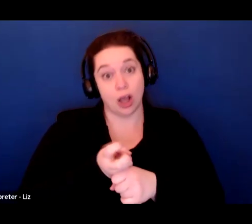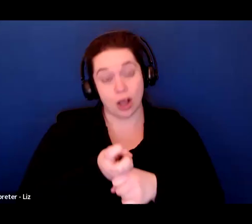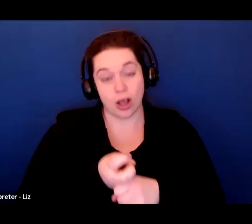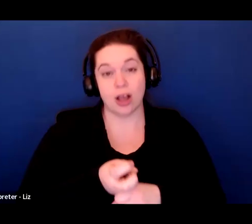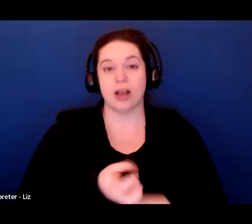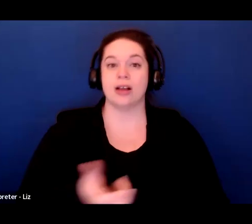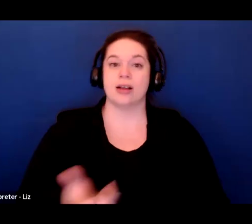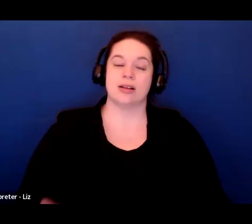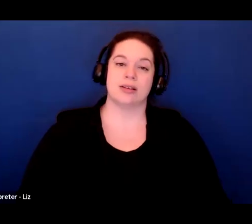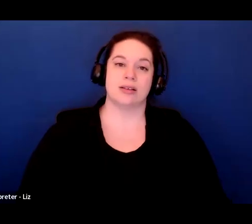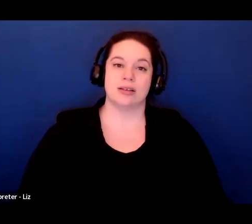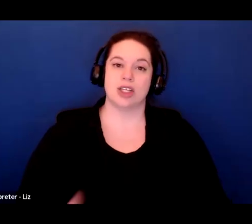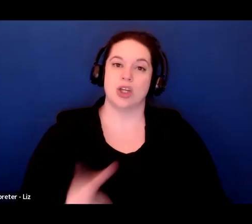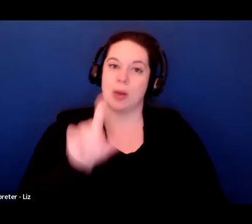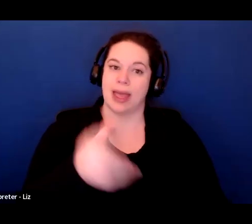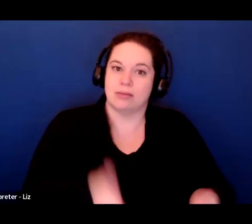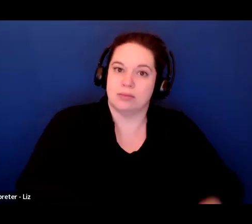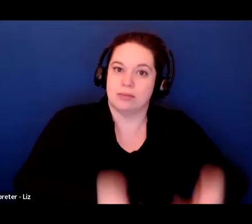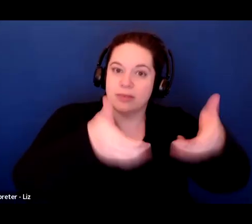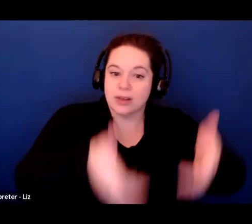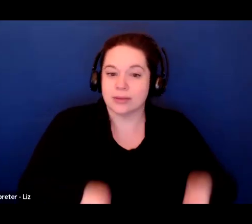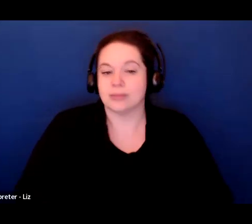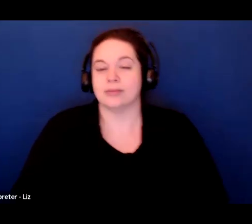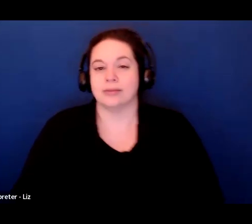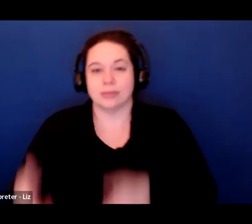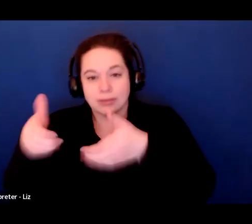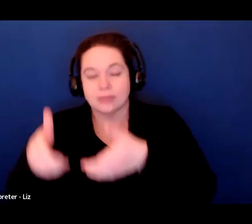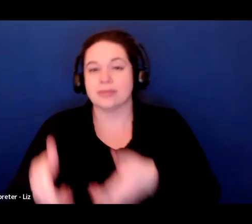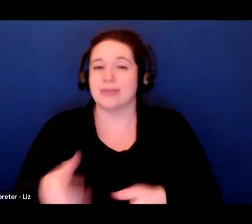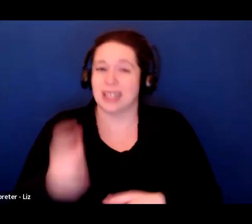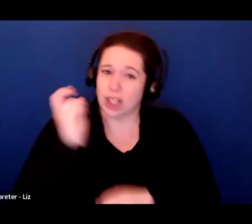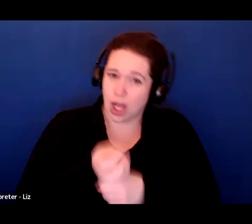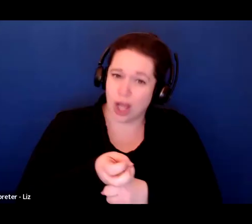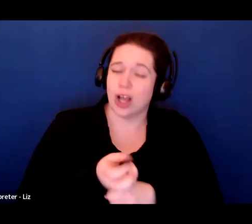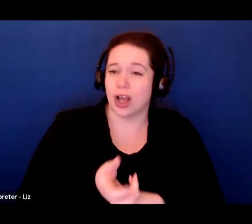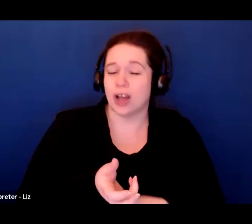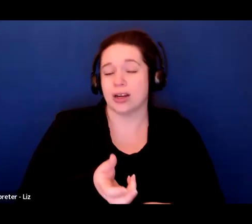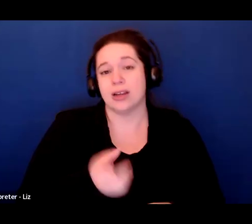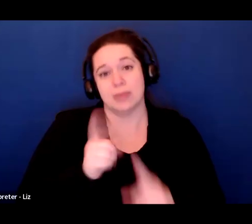can lift your legs with your arms and do the range of motion, there are things that you can